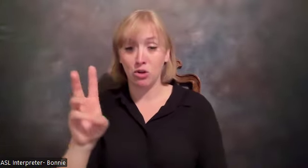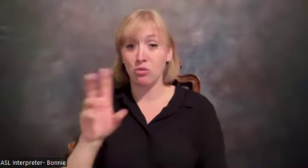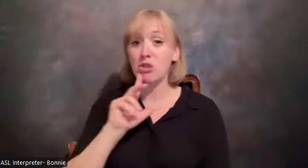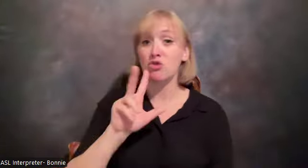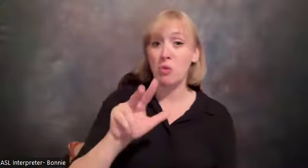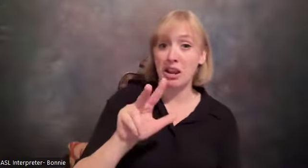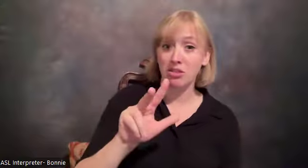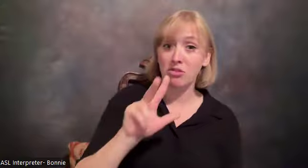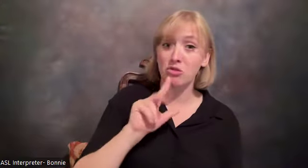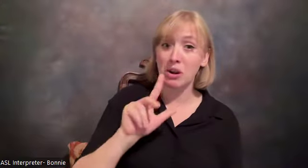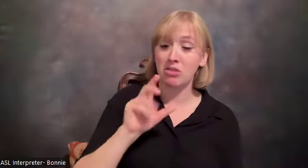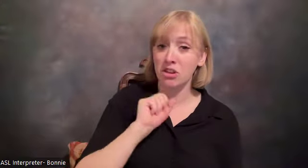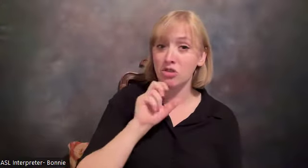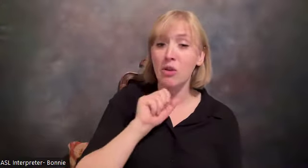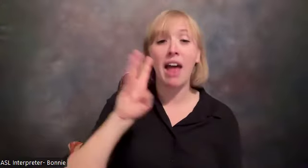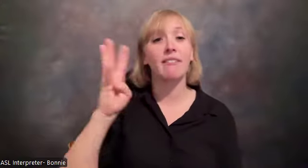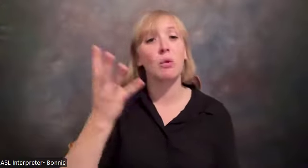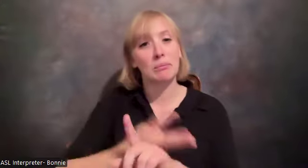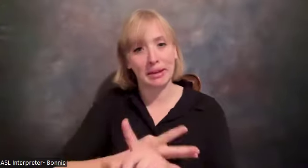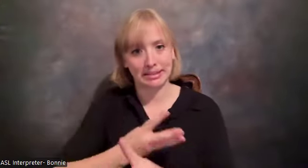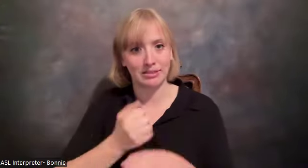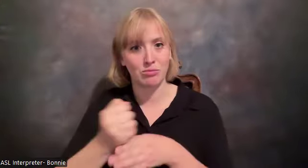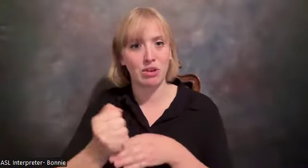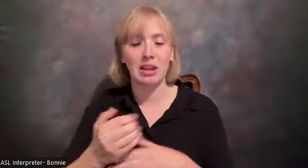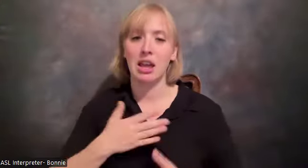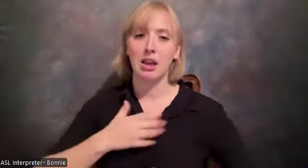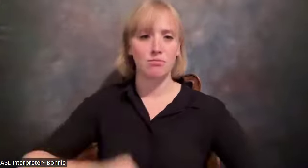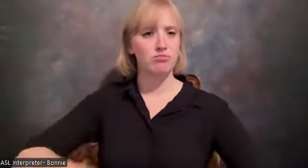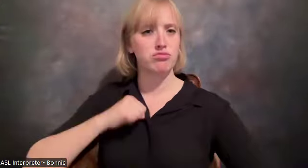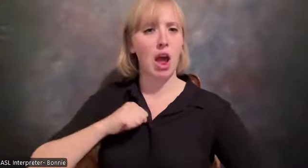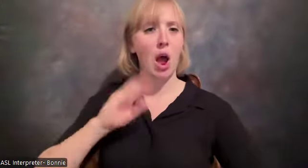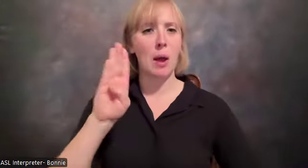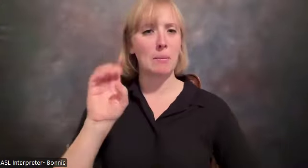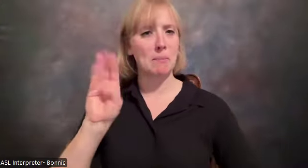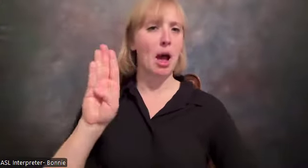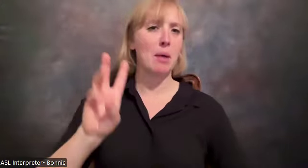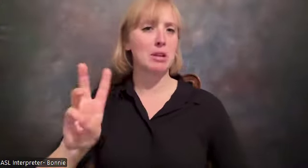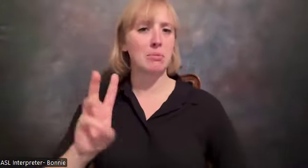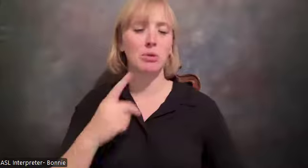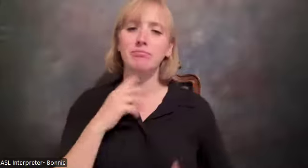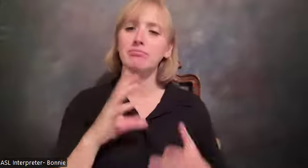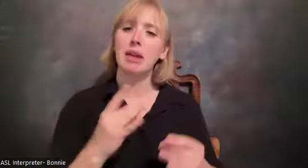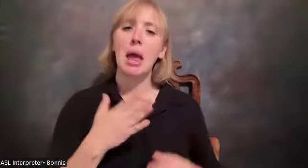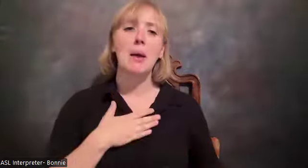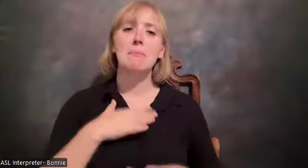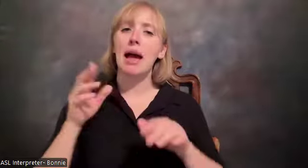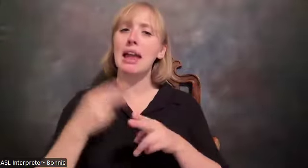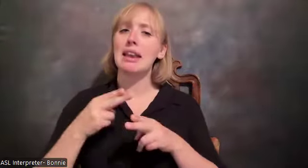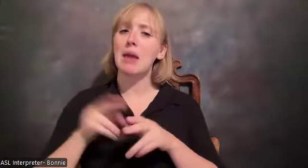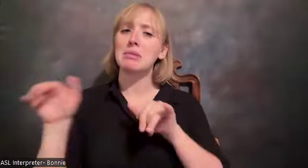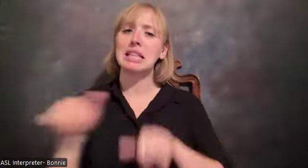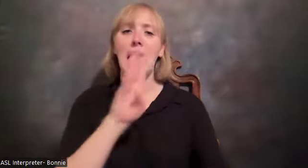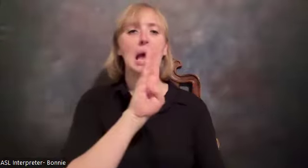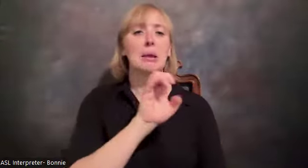He was very proud of his name, too, Bob W. He would say, my name is like the hybrid of the founders